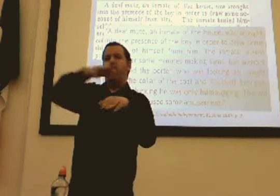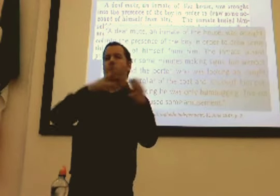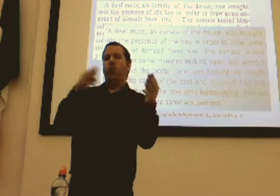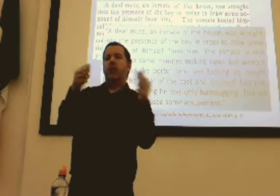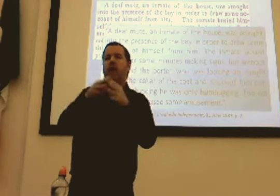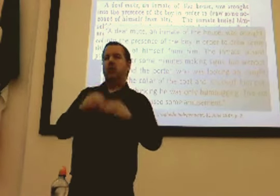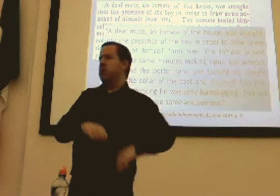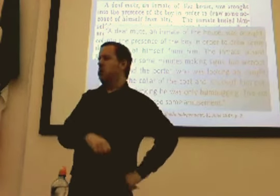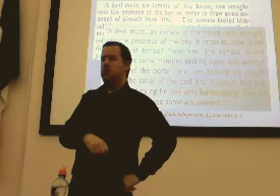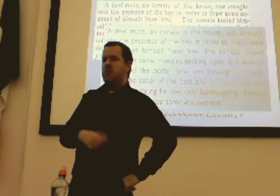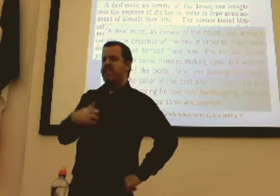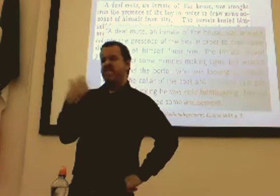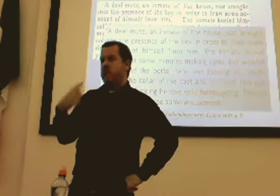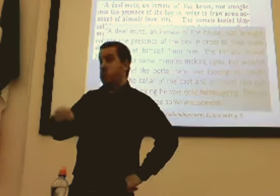who was working as a porter in the workhouse